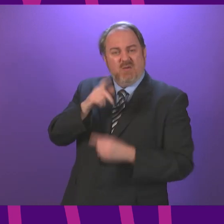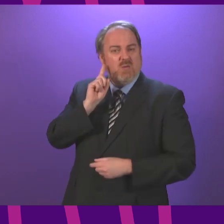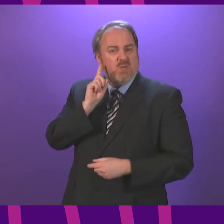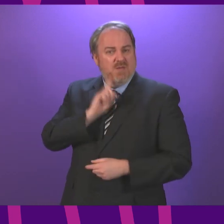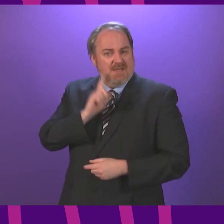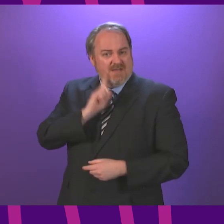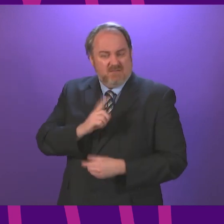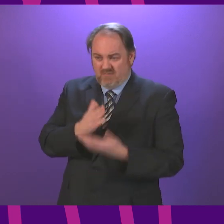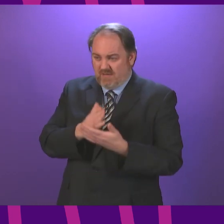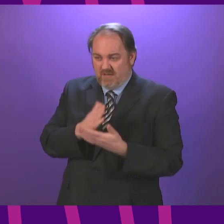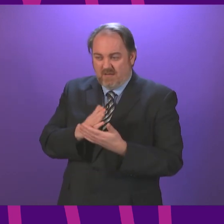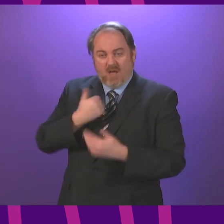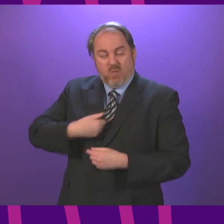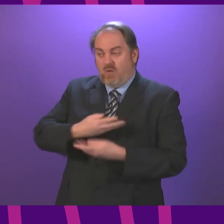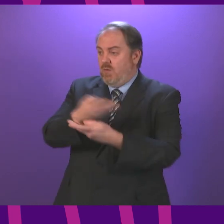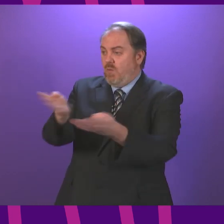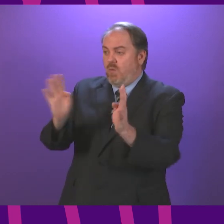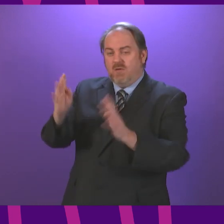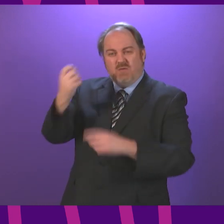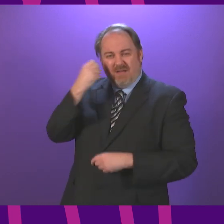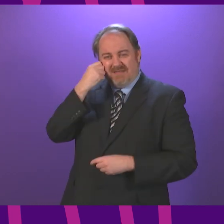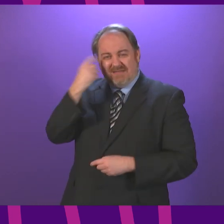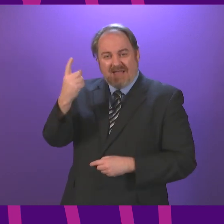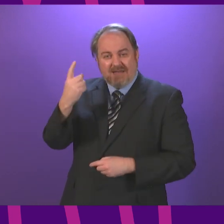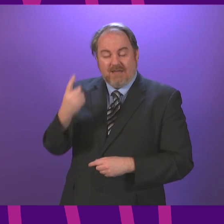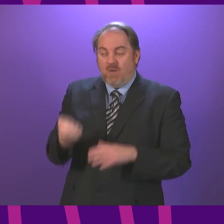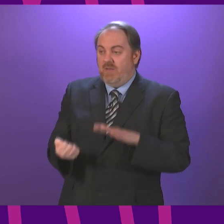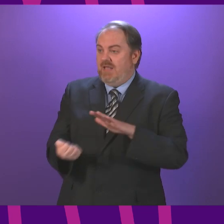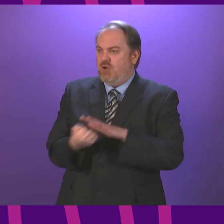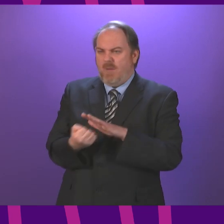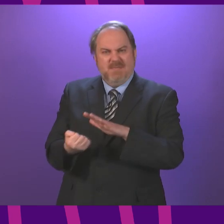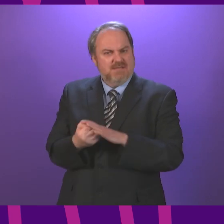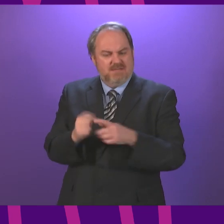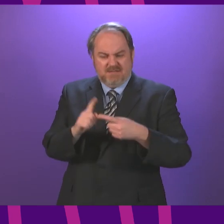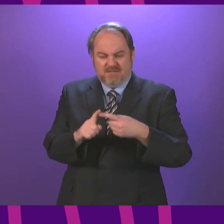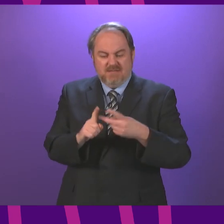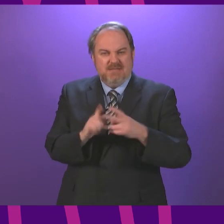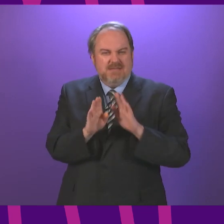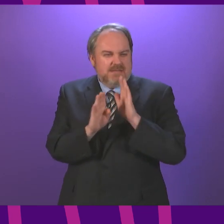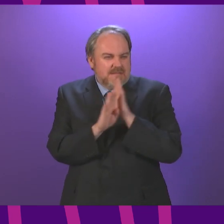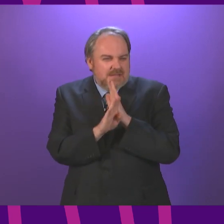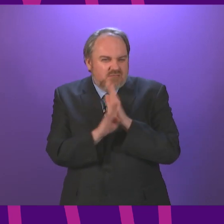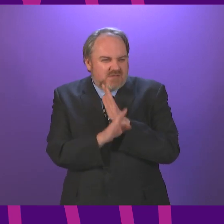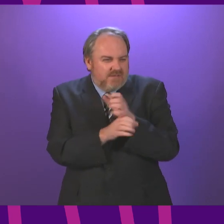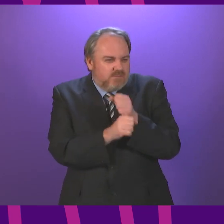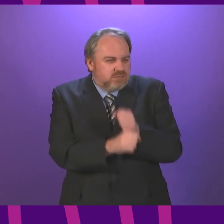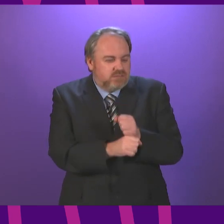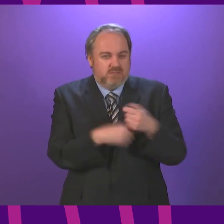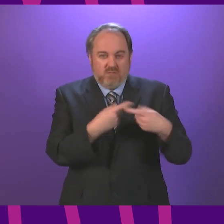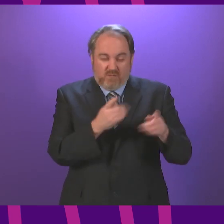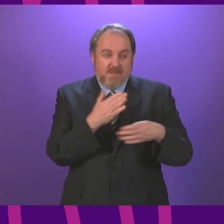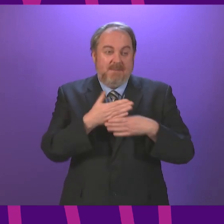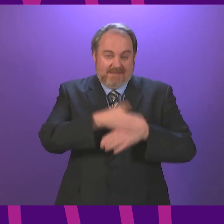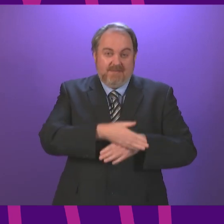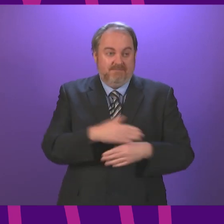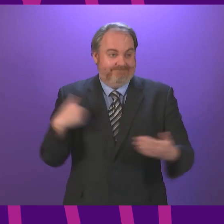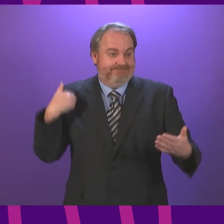First Minister, I want everyone to understand how incompetent and secretive this government is. Legal counsel